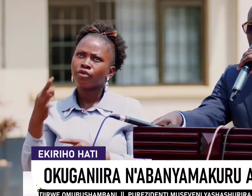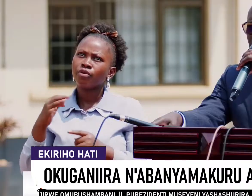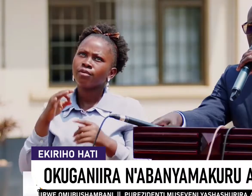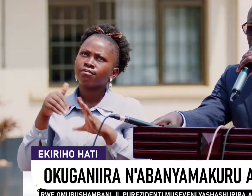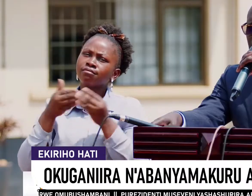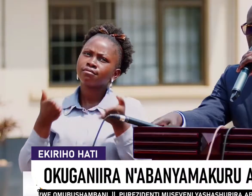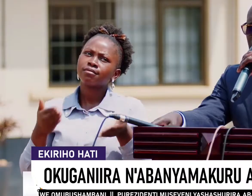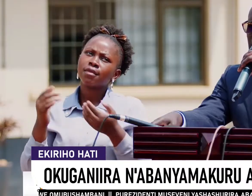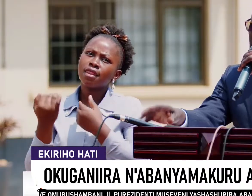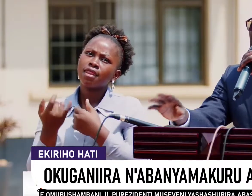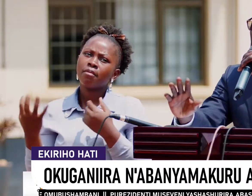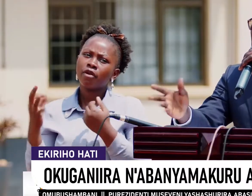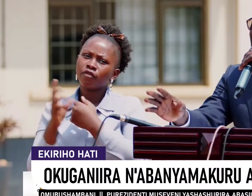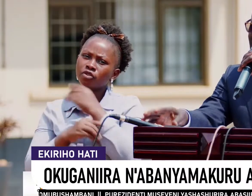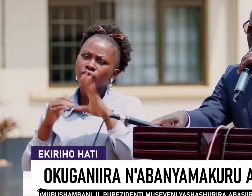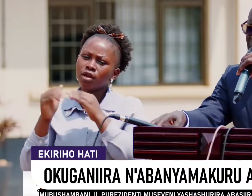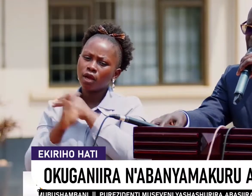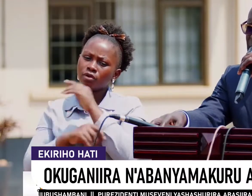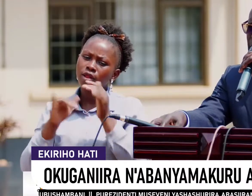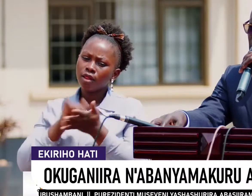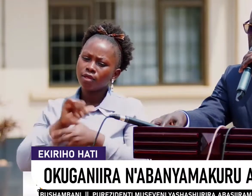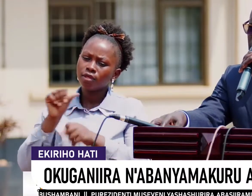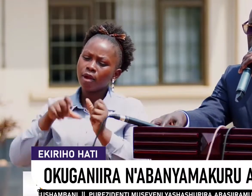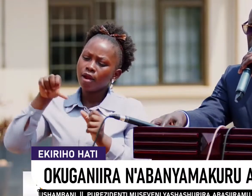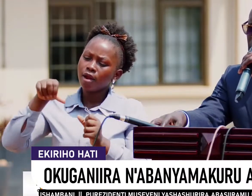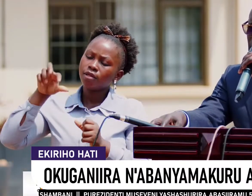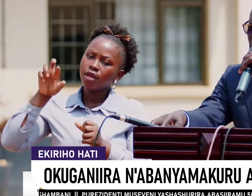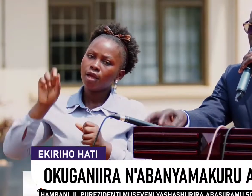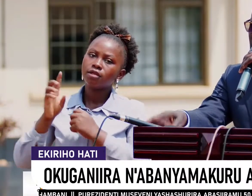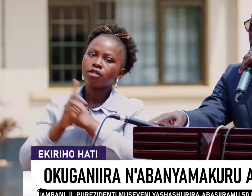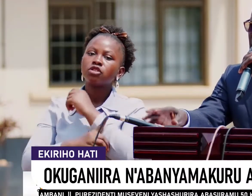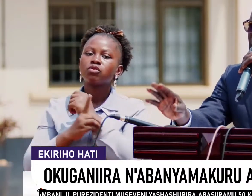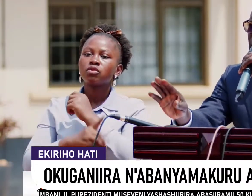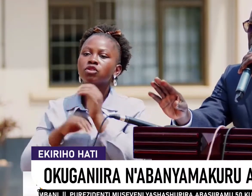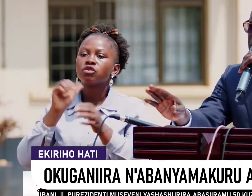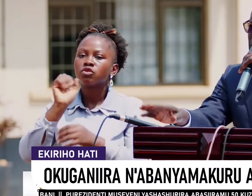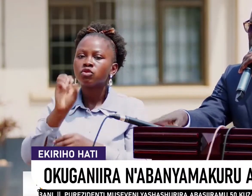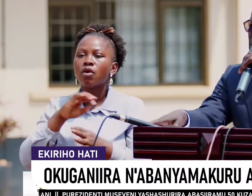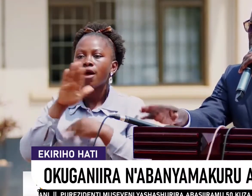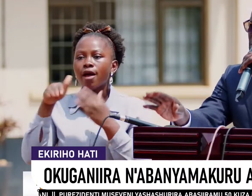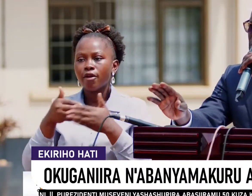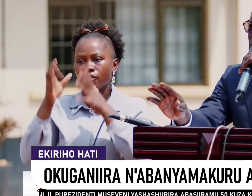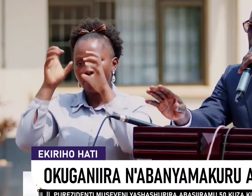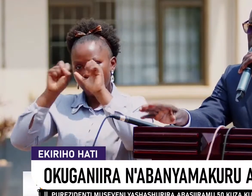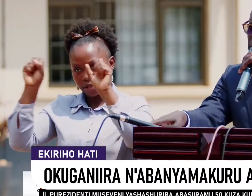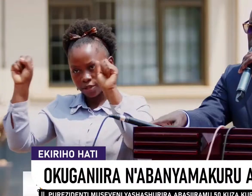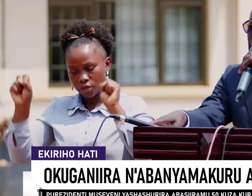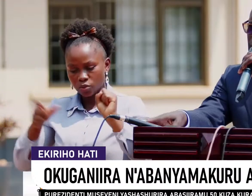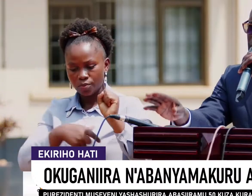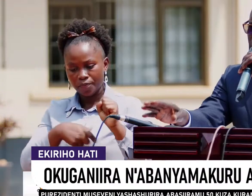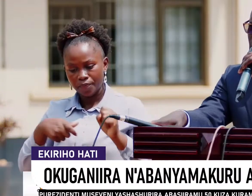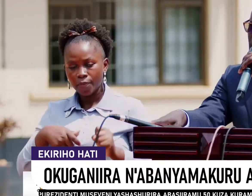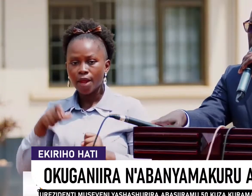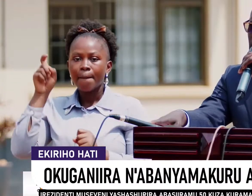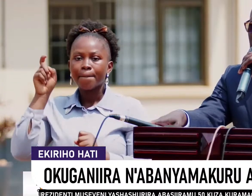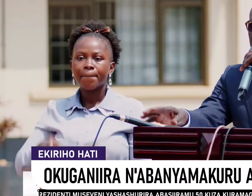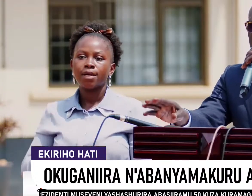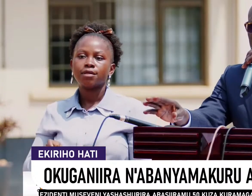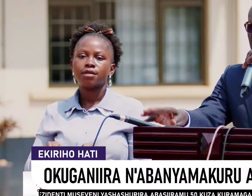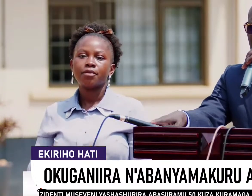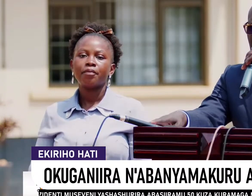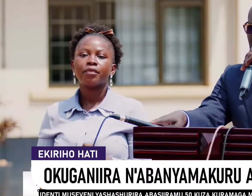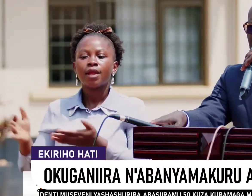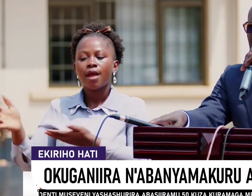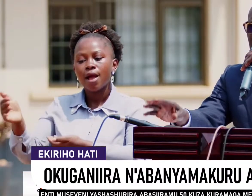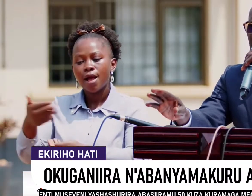districts in the country, that's about 98 districts. So every presidential aspirant is required